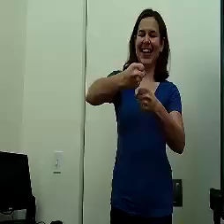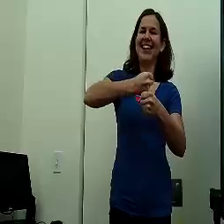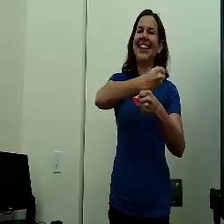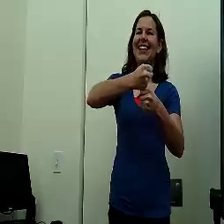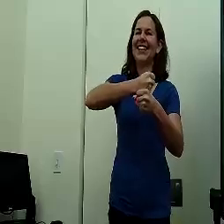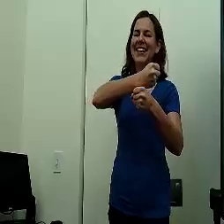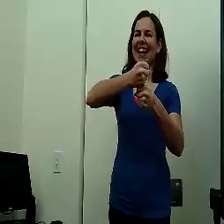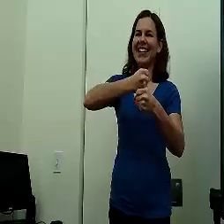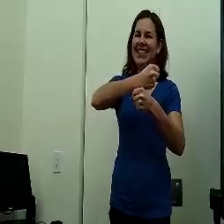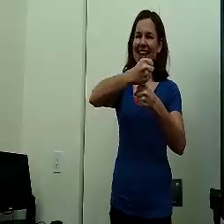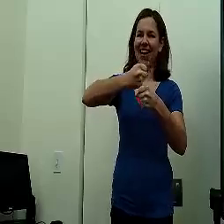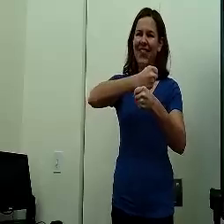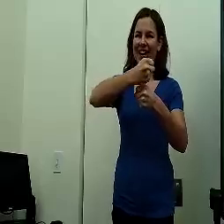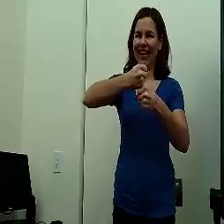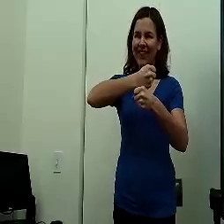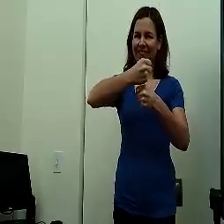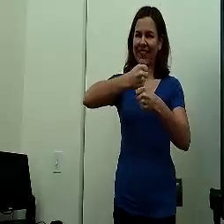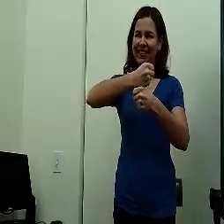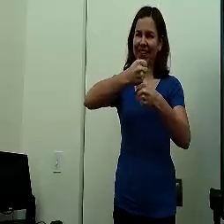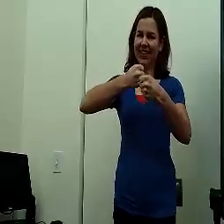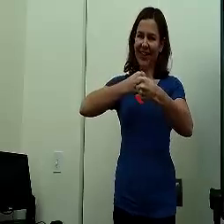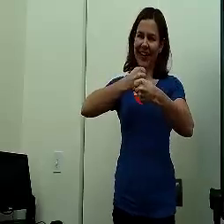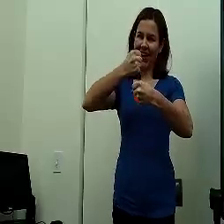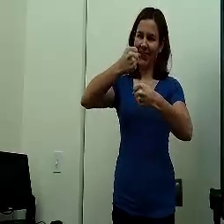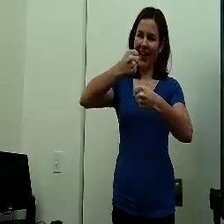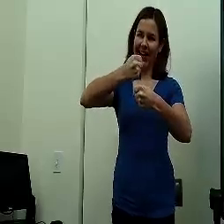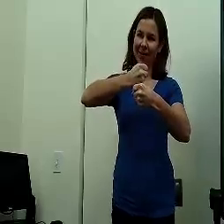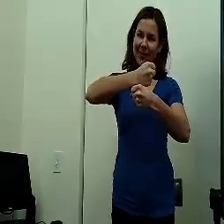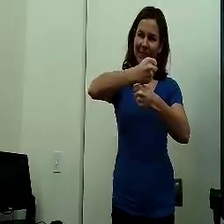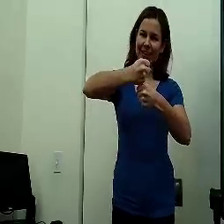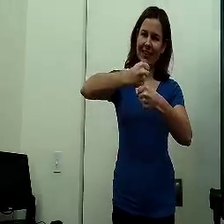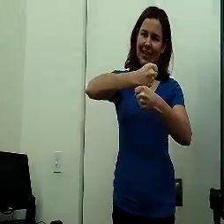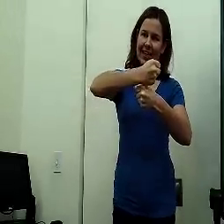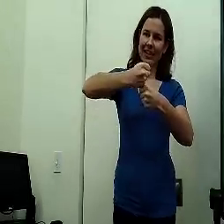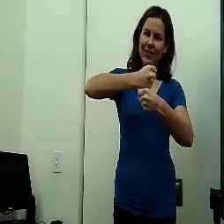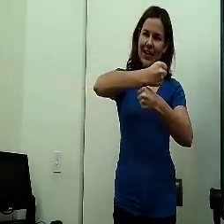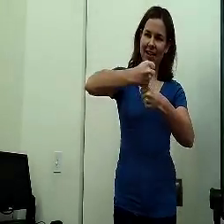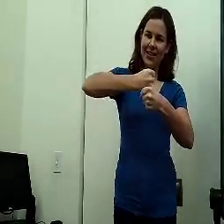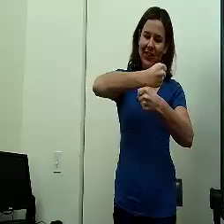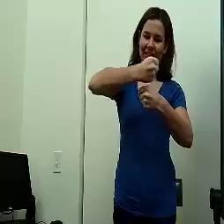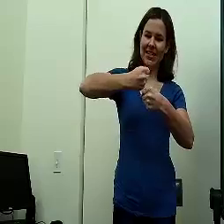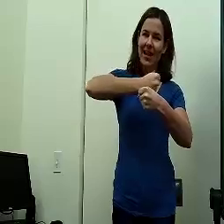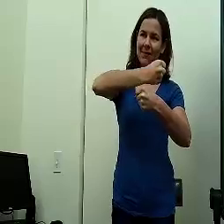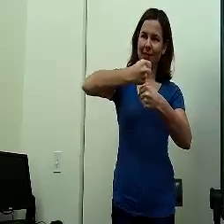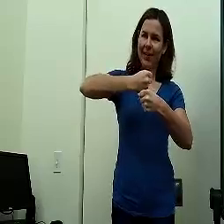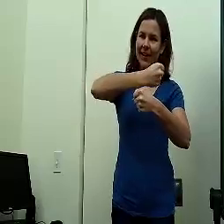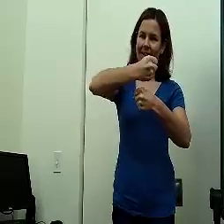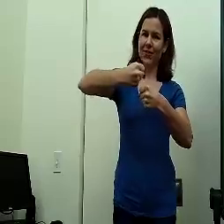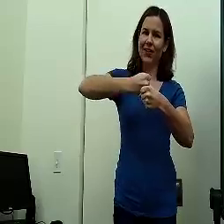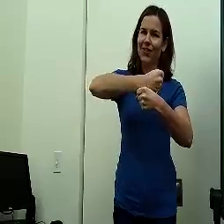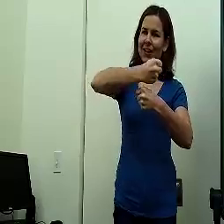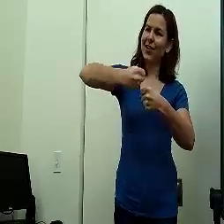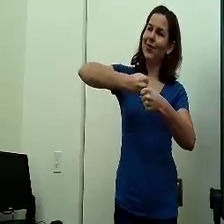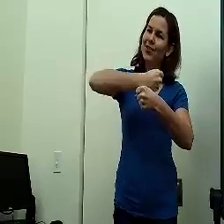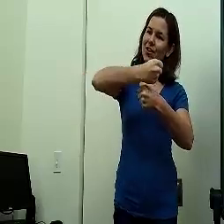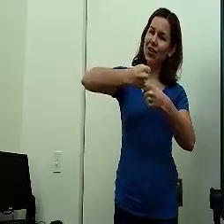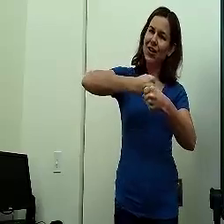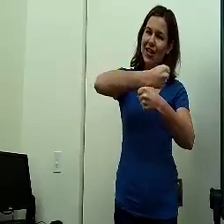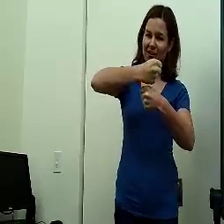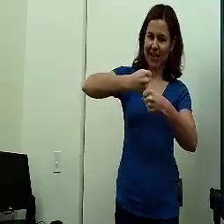It's like you're grinding coffee. So your left hand and right hand are both fists. Your right hand turns on top in the direction that you would turn a